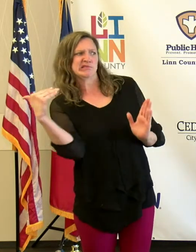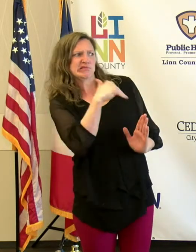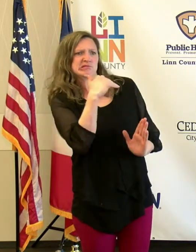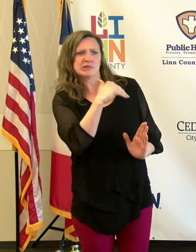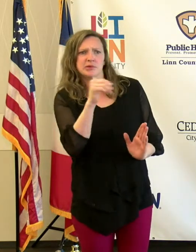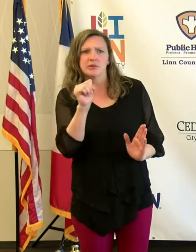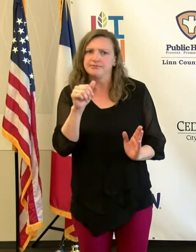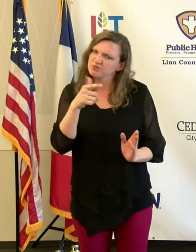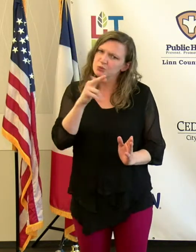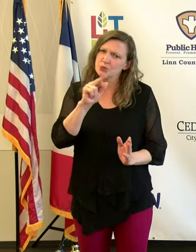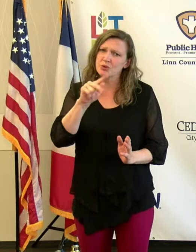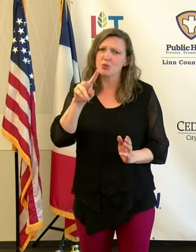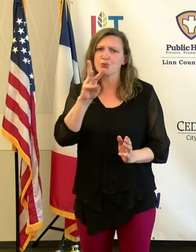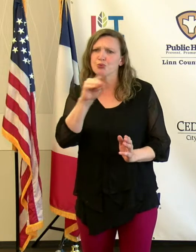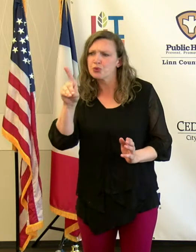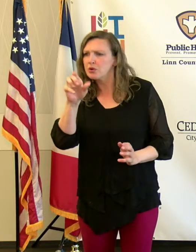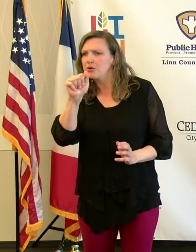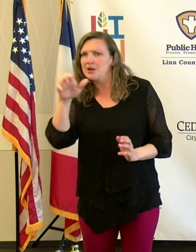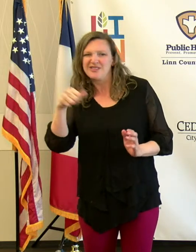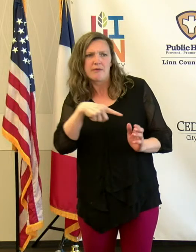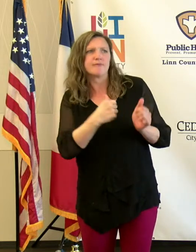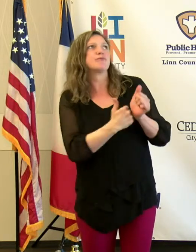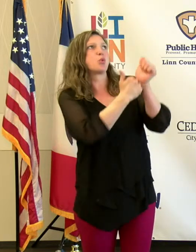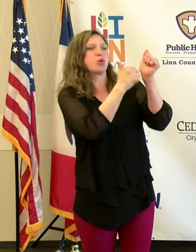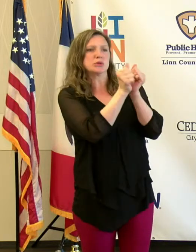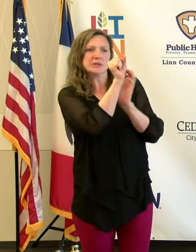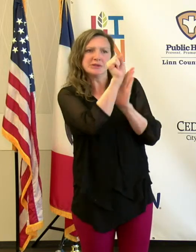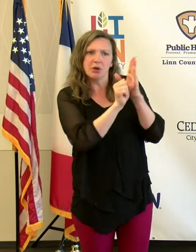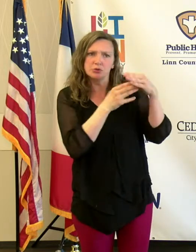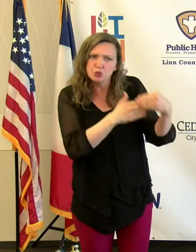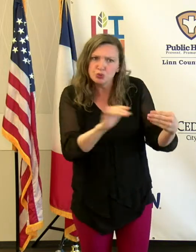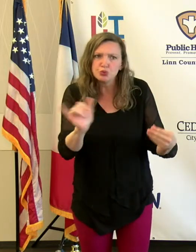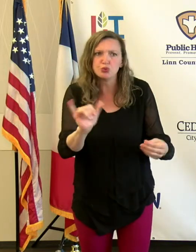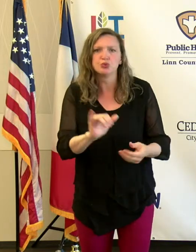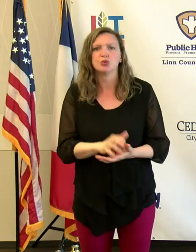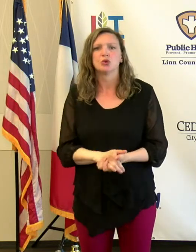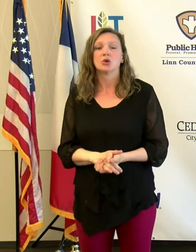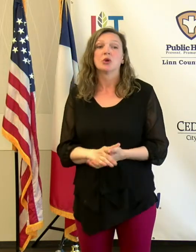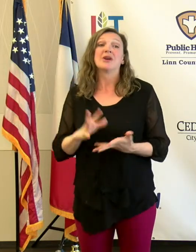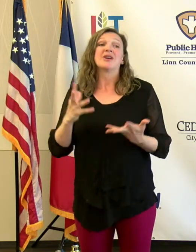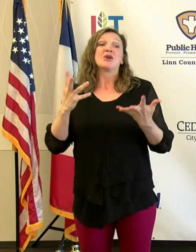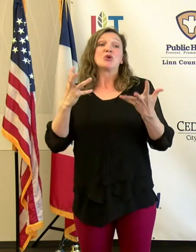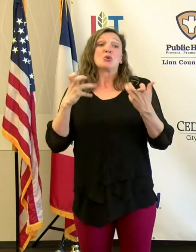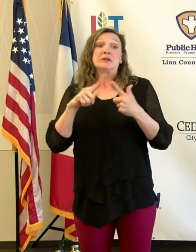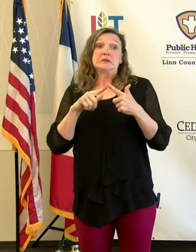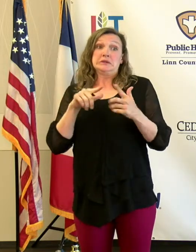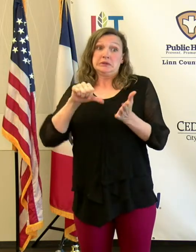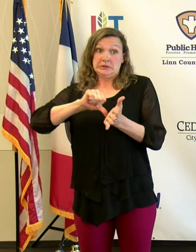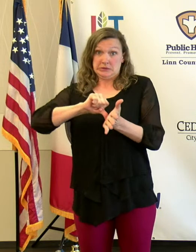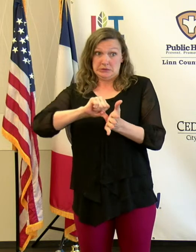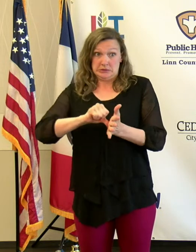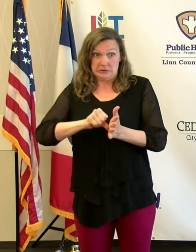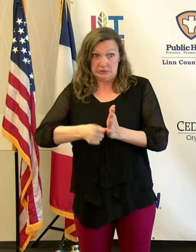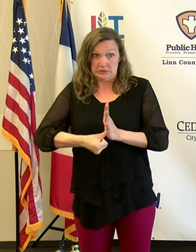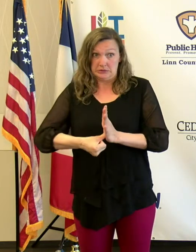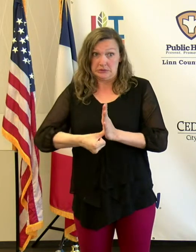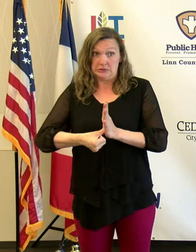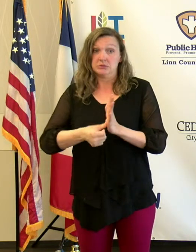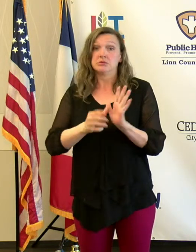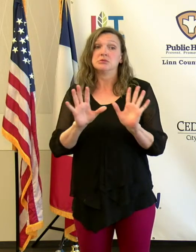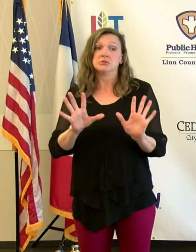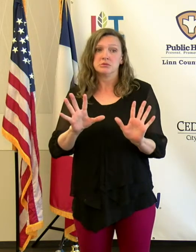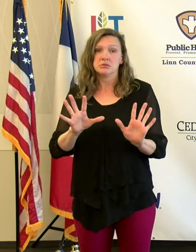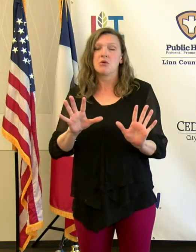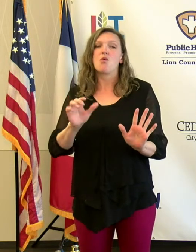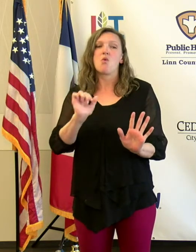state. But I want to make it very clear that all area schools are working diligently to ensure that every student that was on